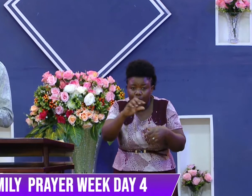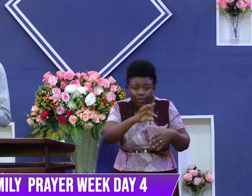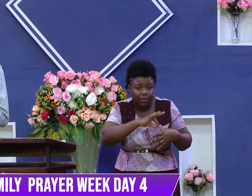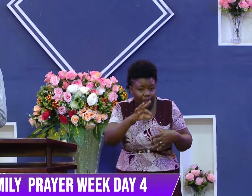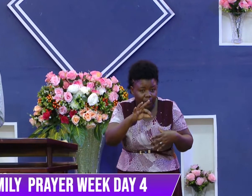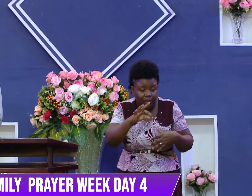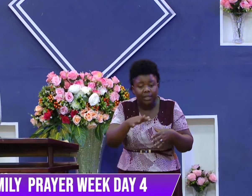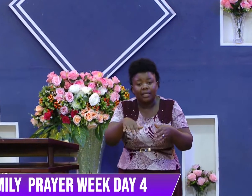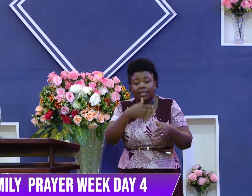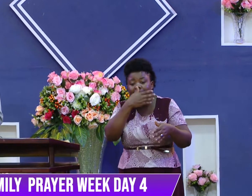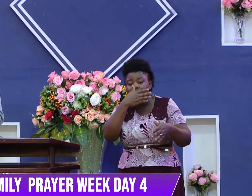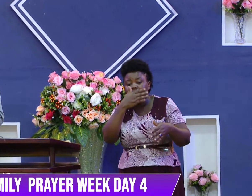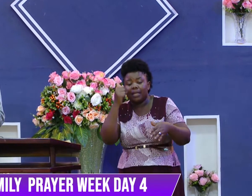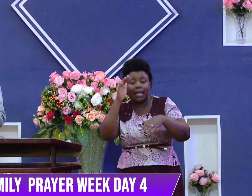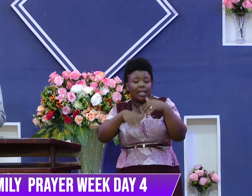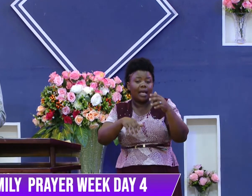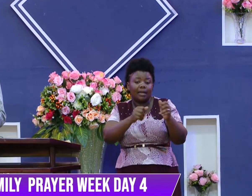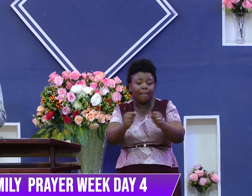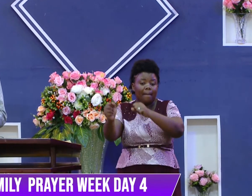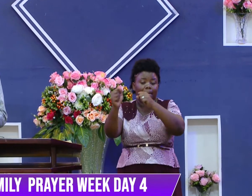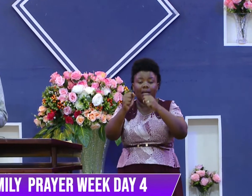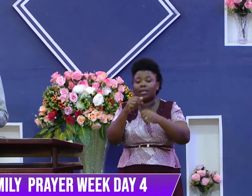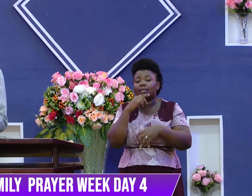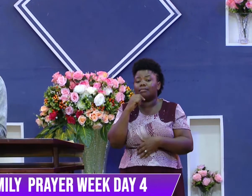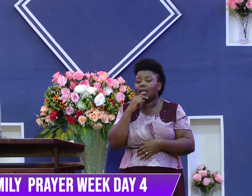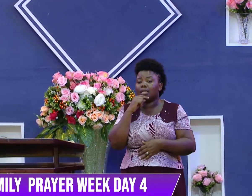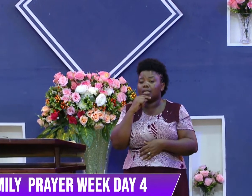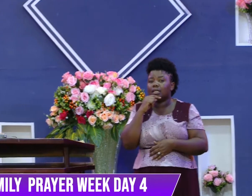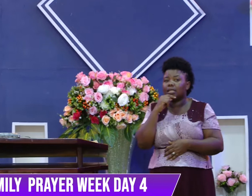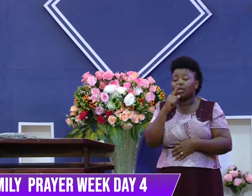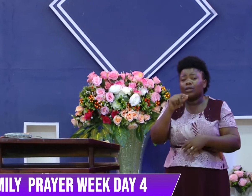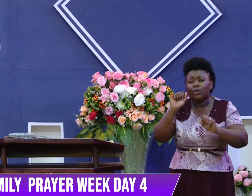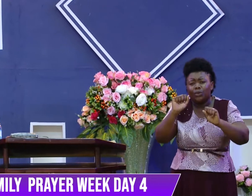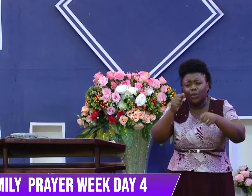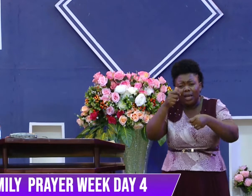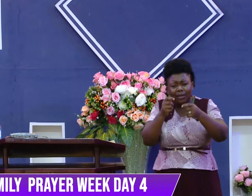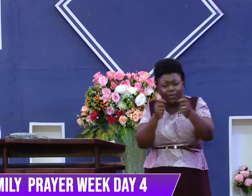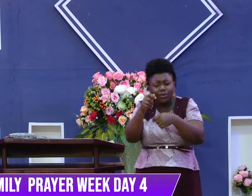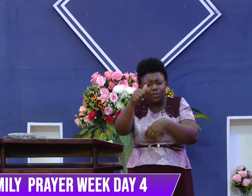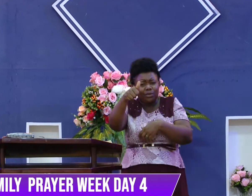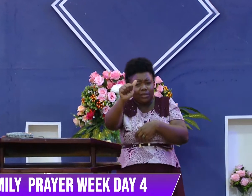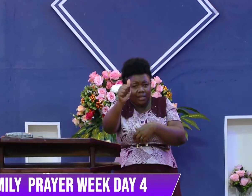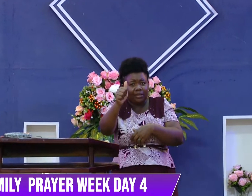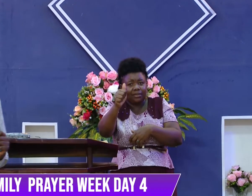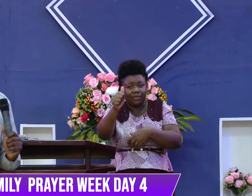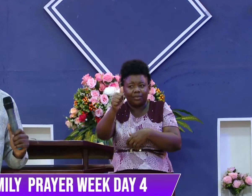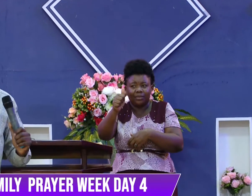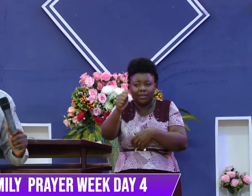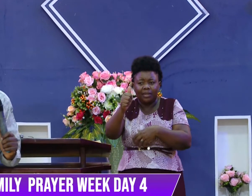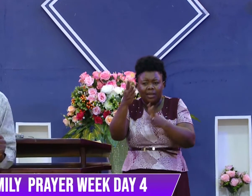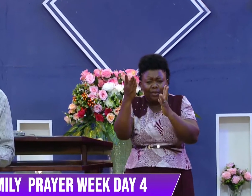their spirit is greater than warriors who can break a city. You can have self-control